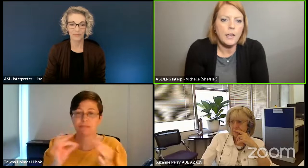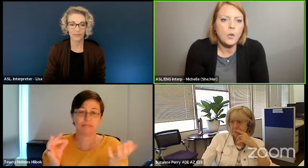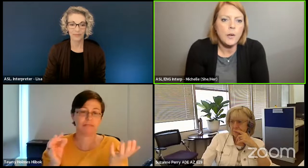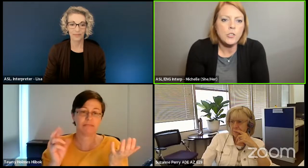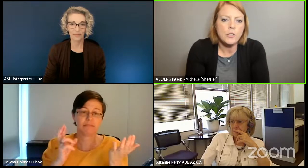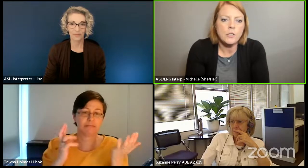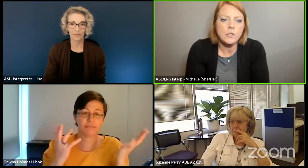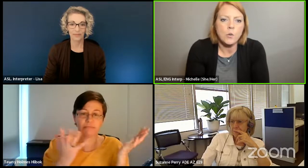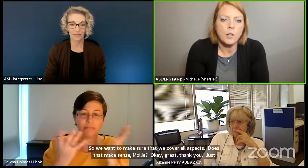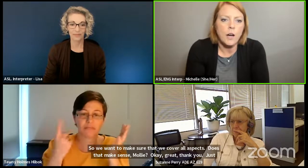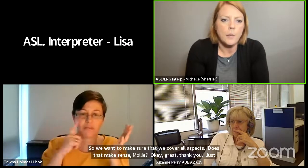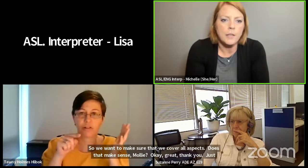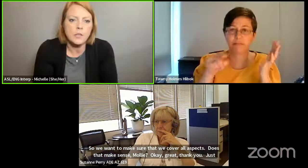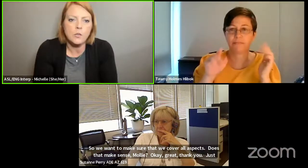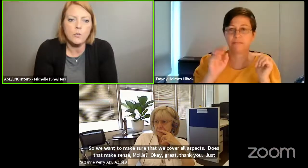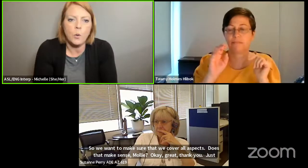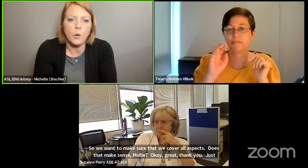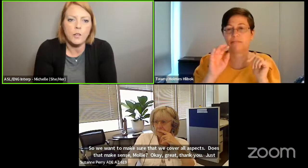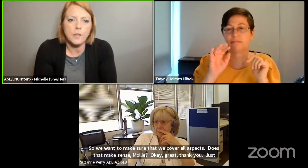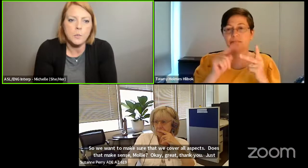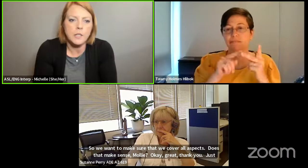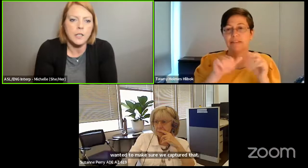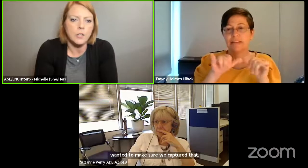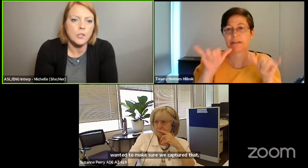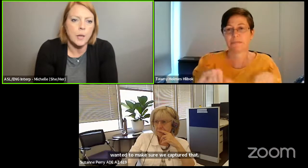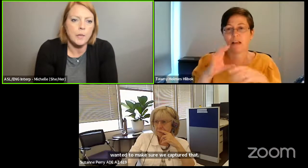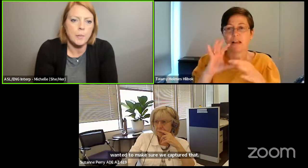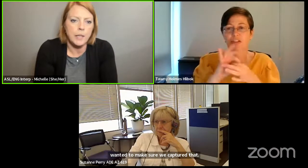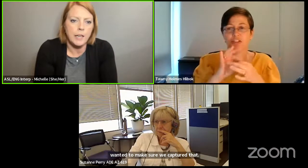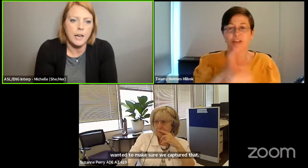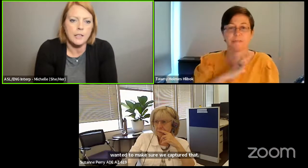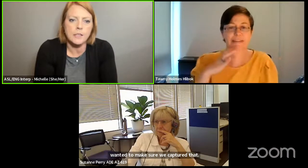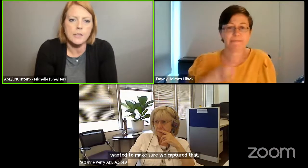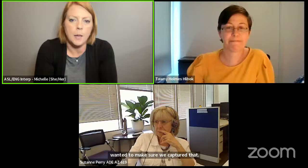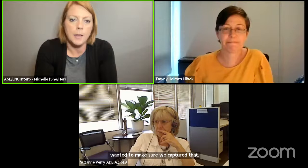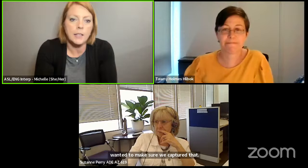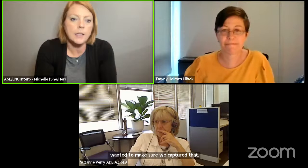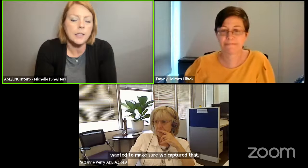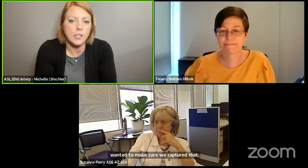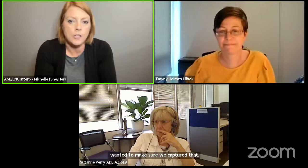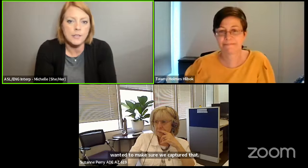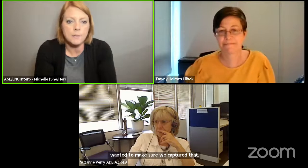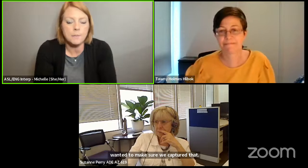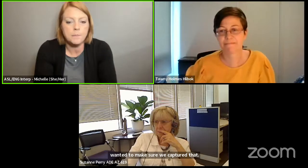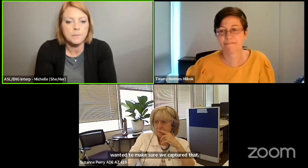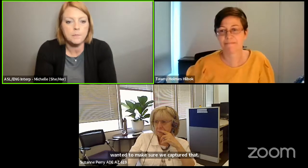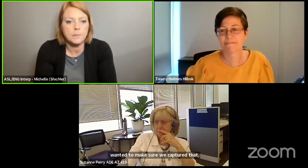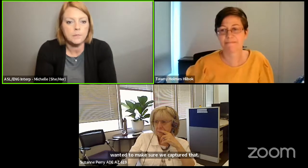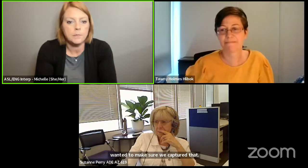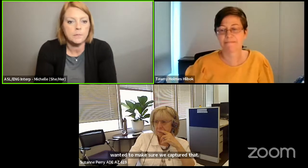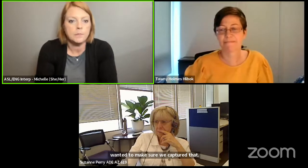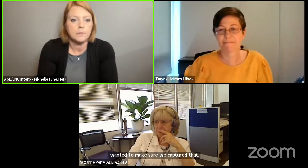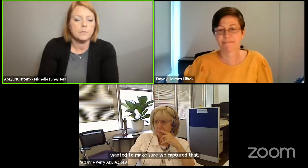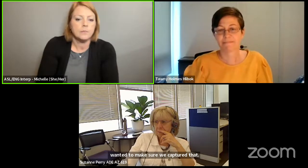Are there any questions or comments for this particular subcommittee on systemic connections?